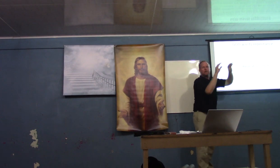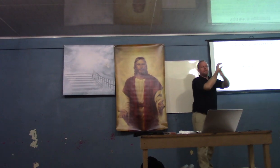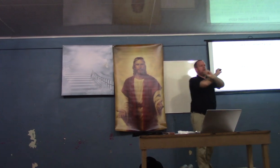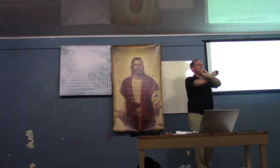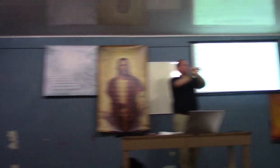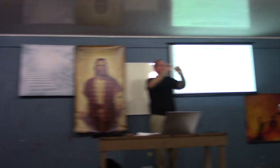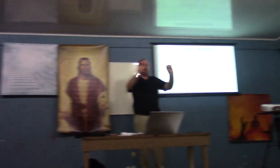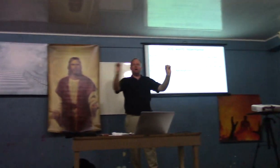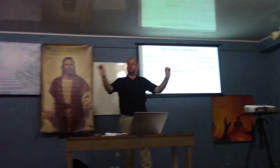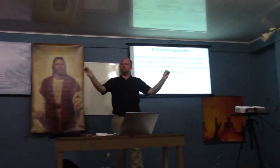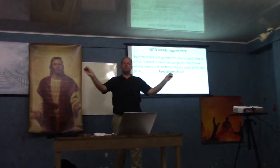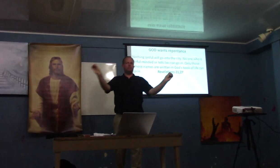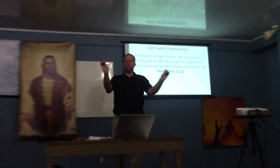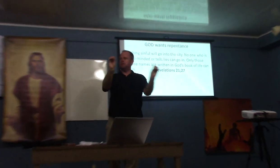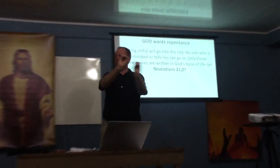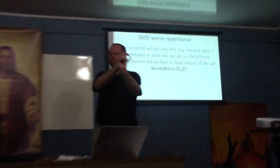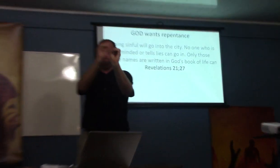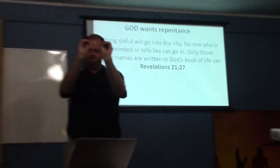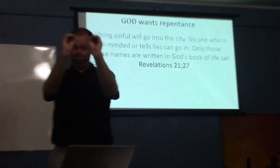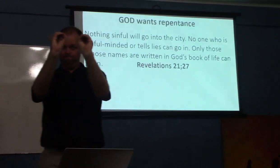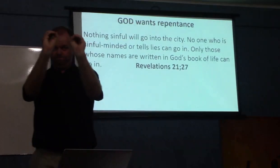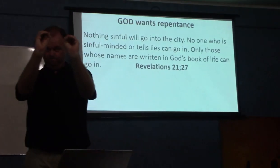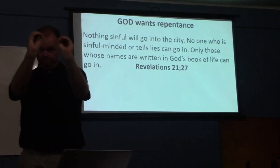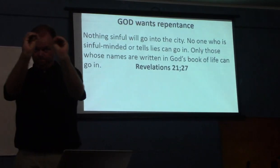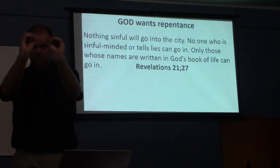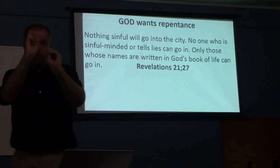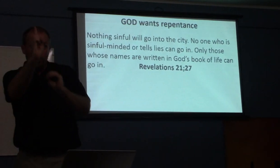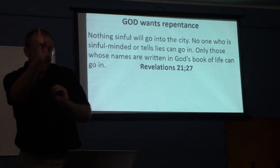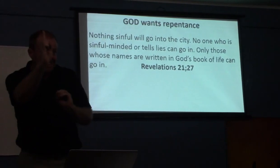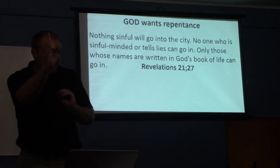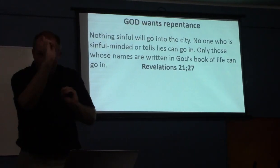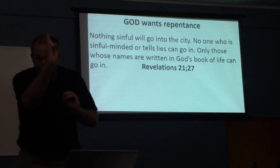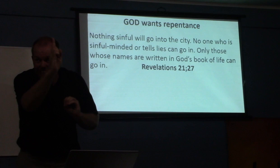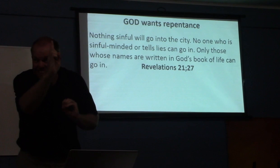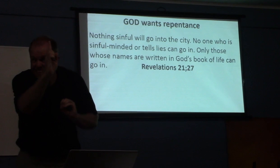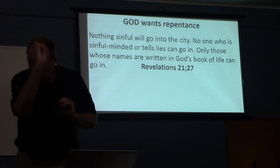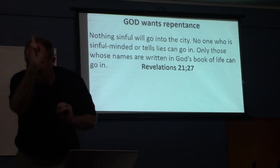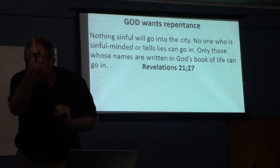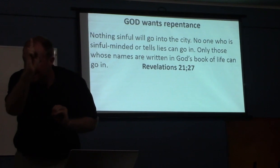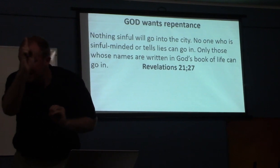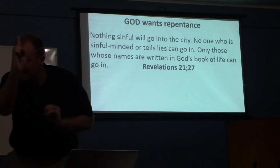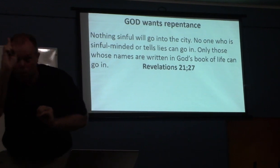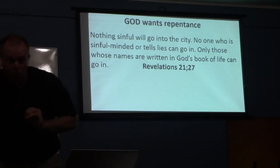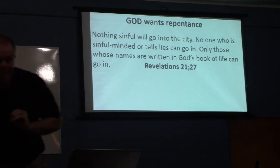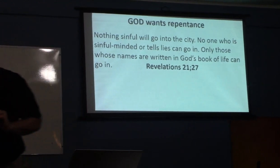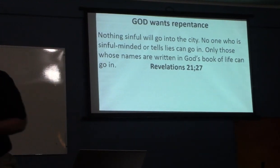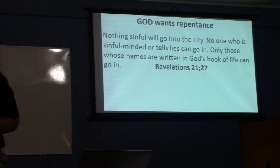Okay, what's the sign? Nothing. Nothing at all. Does it say one?